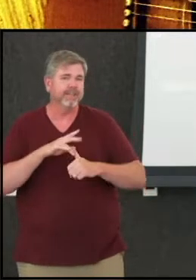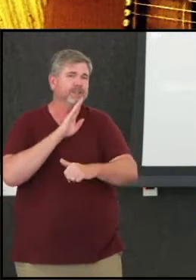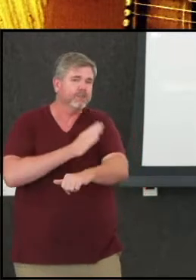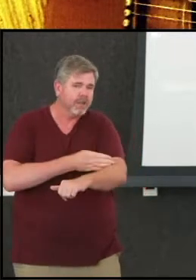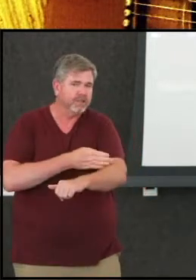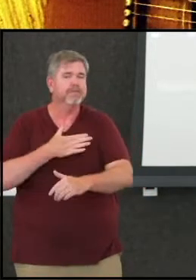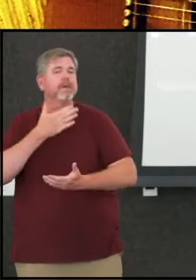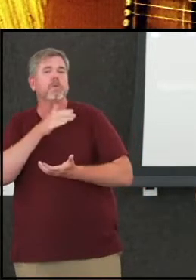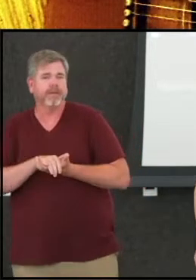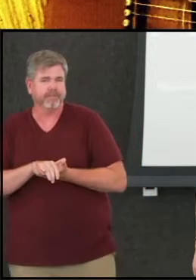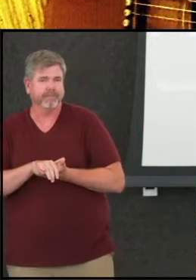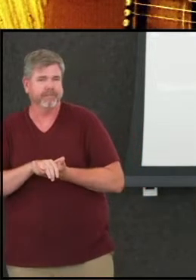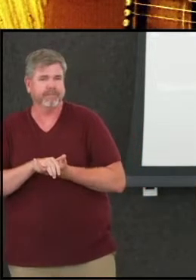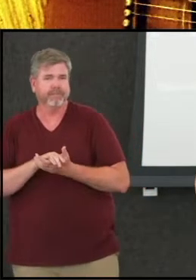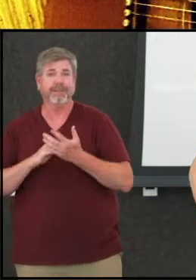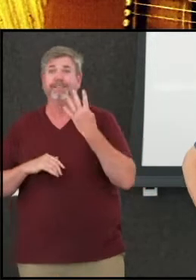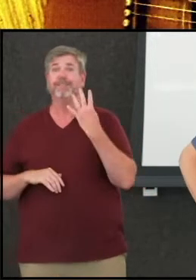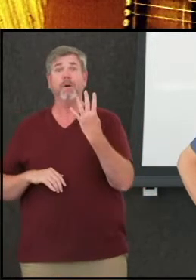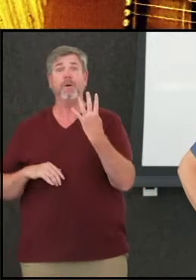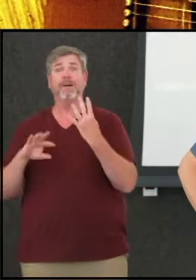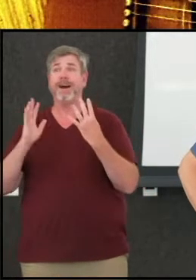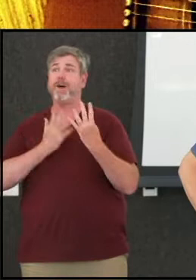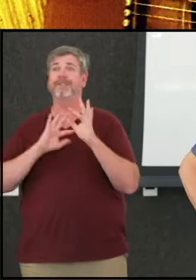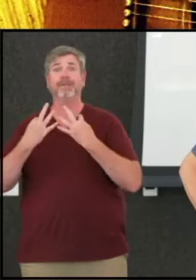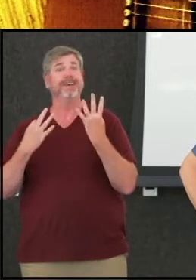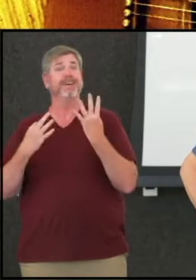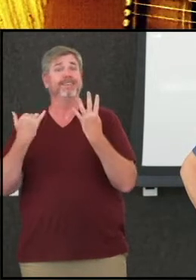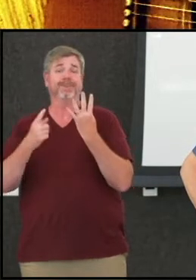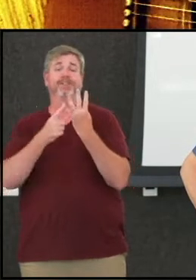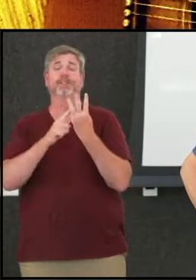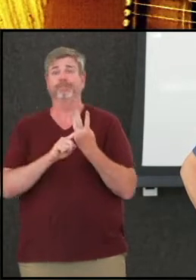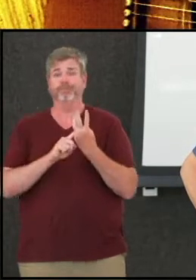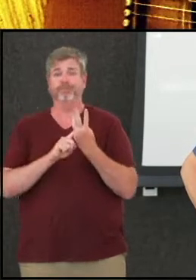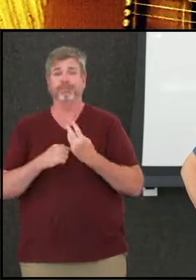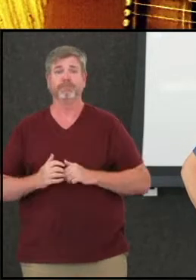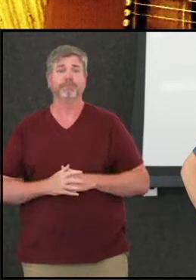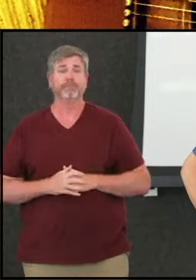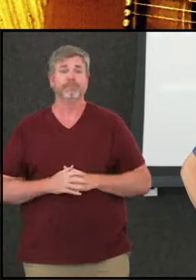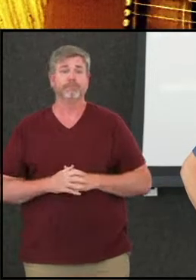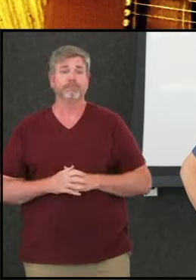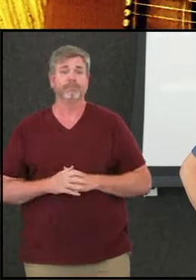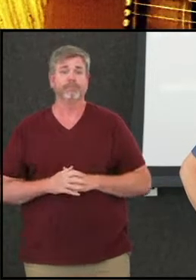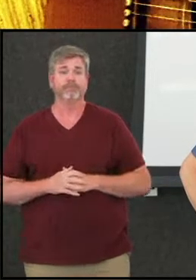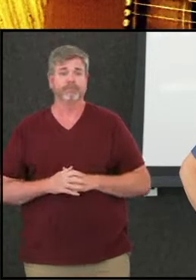Kristen, obviously our son. He died November 25th, 2020, right before